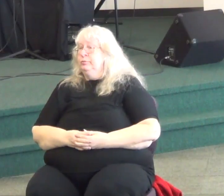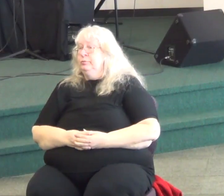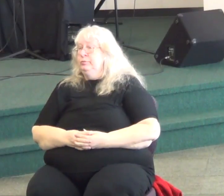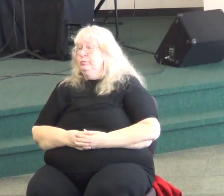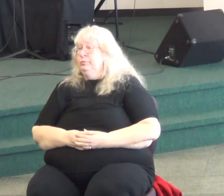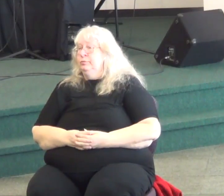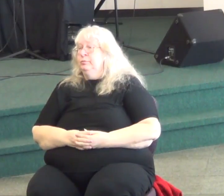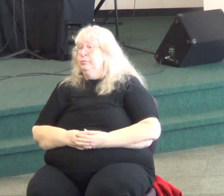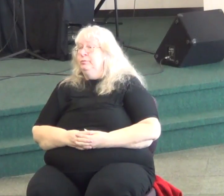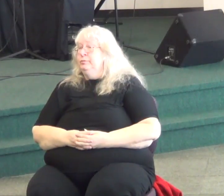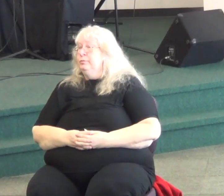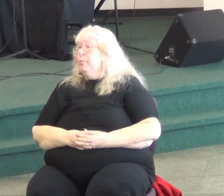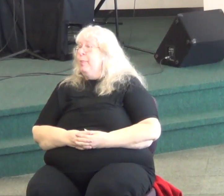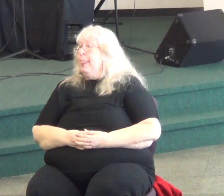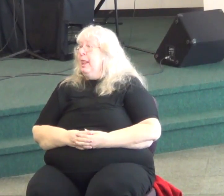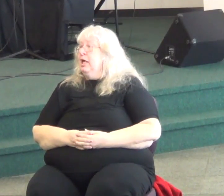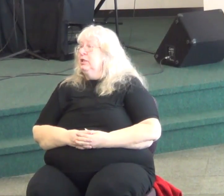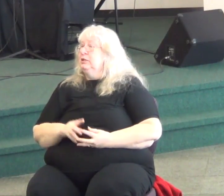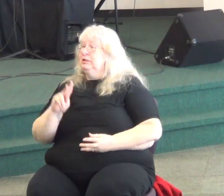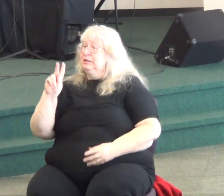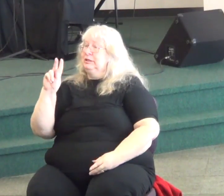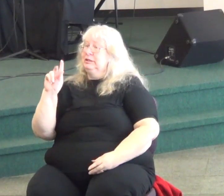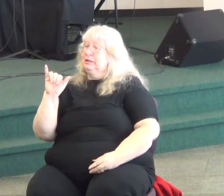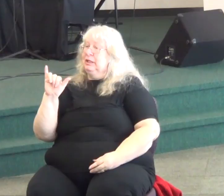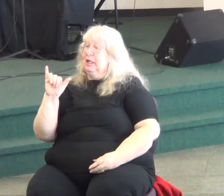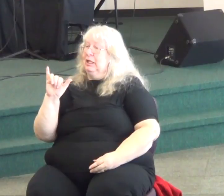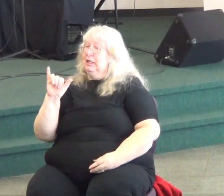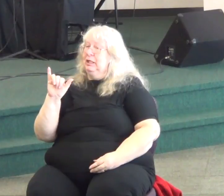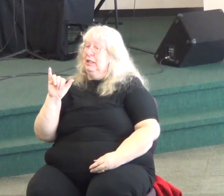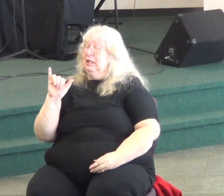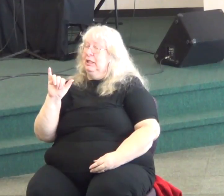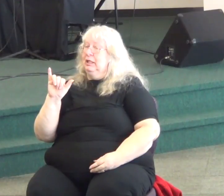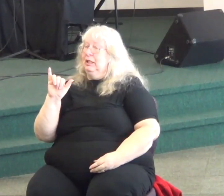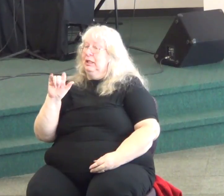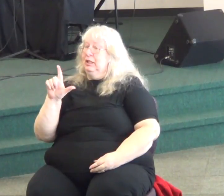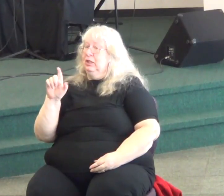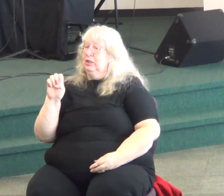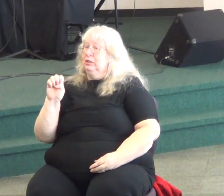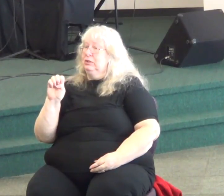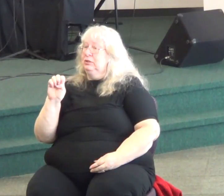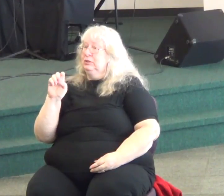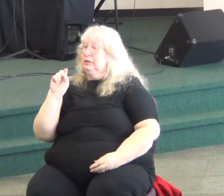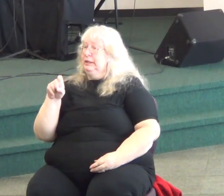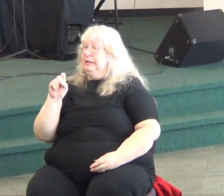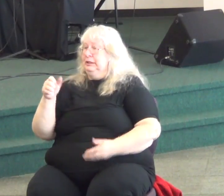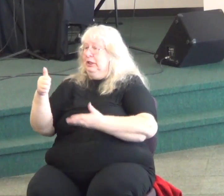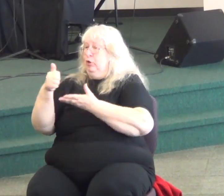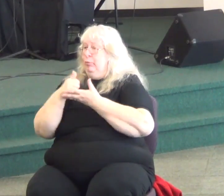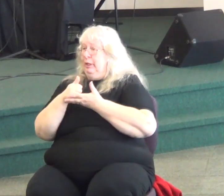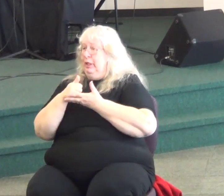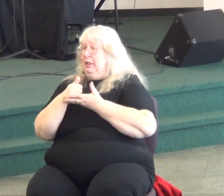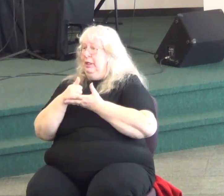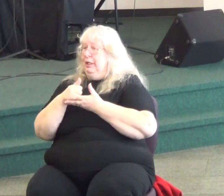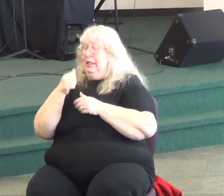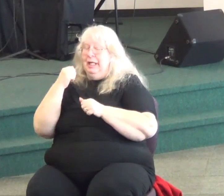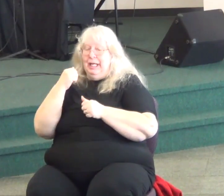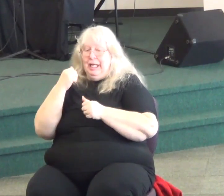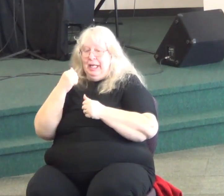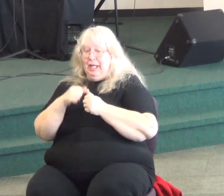And Kyle got to help me out. Every year I want him to bring a little donkey in here. We're going to have